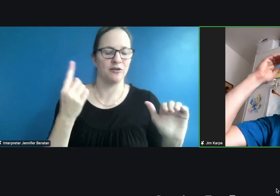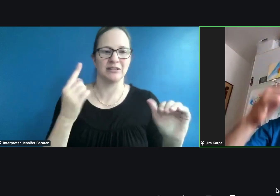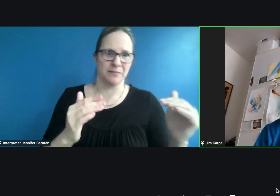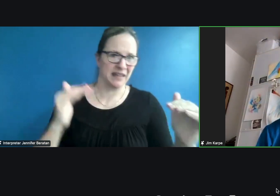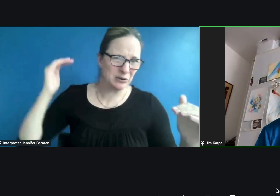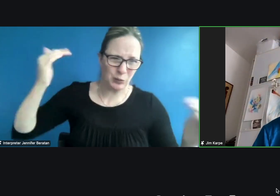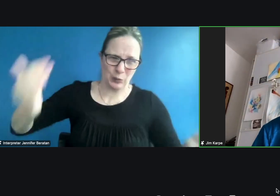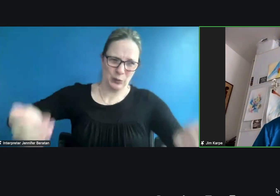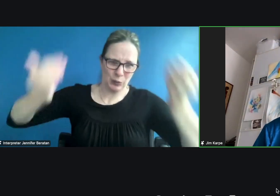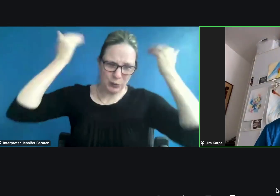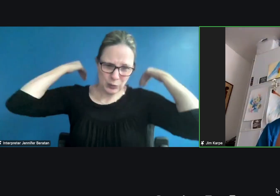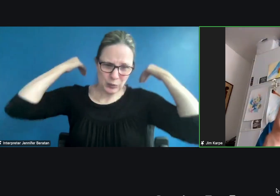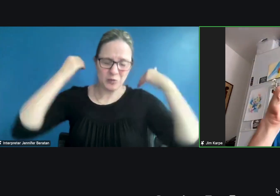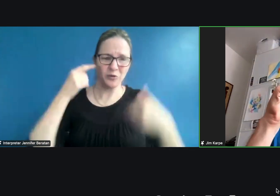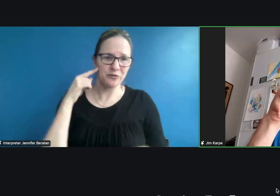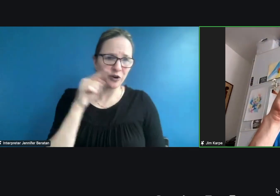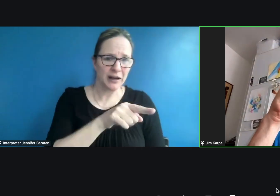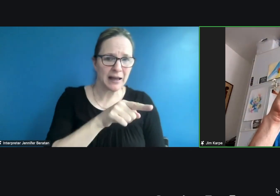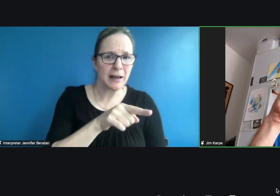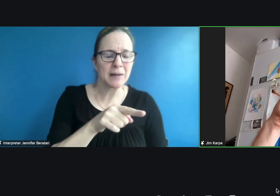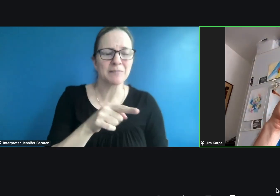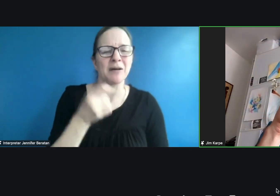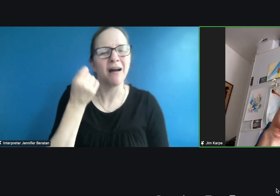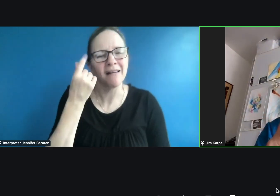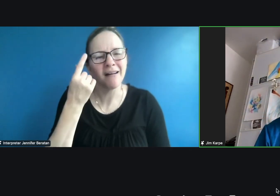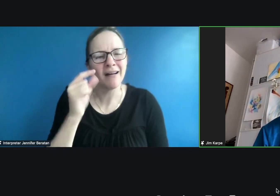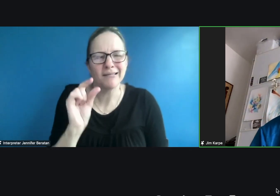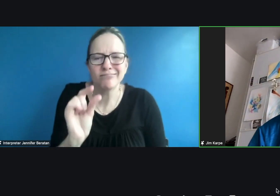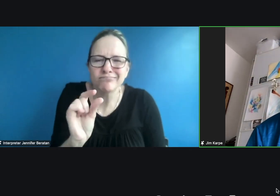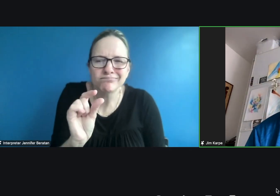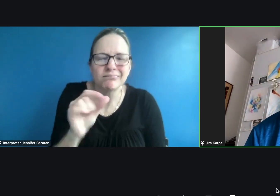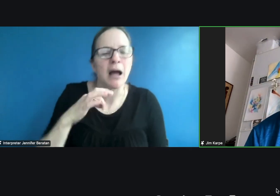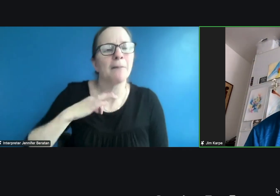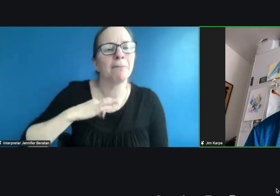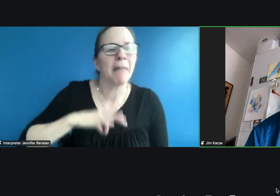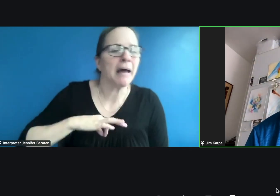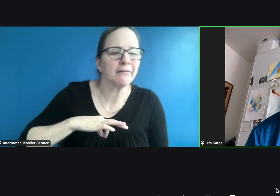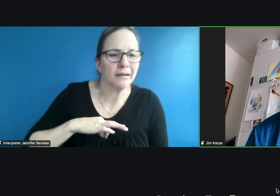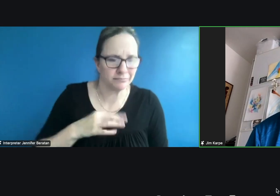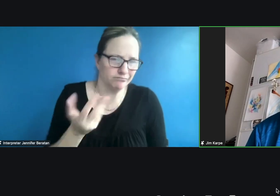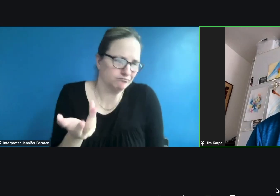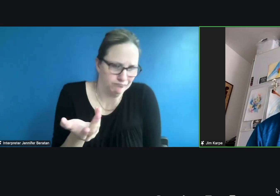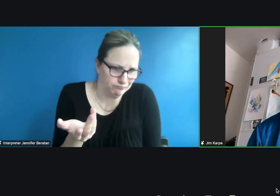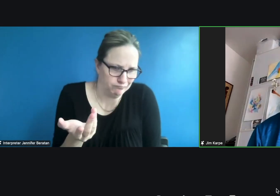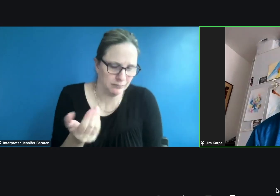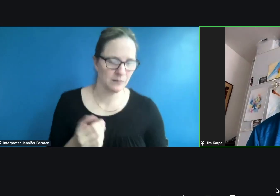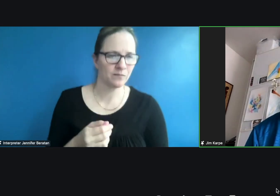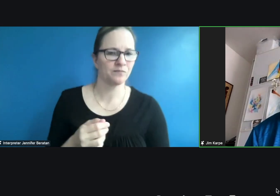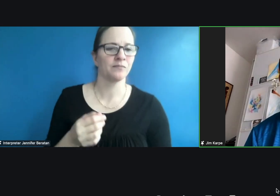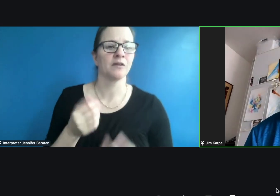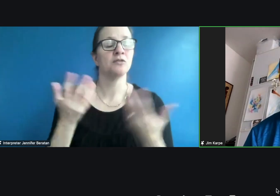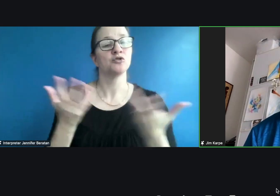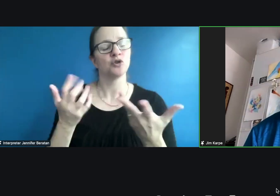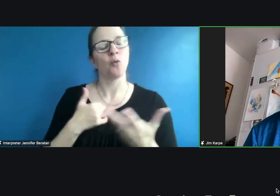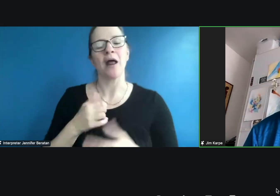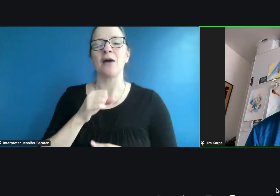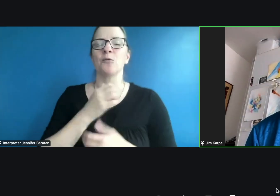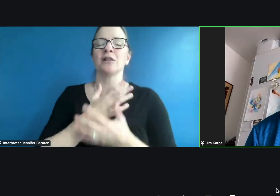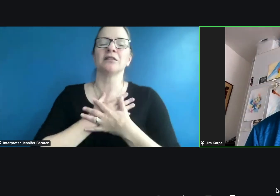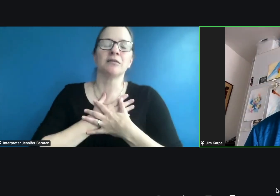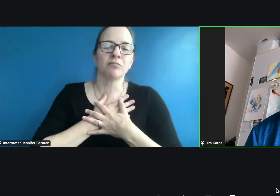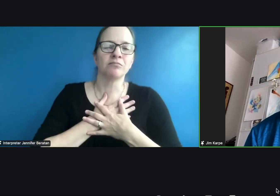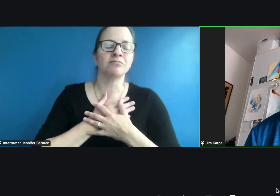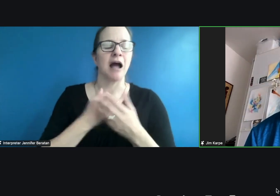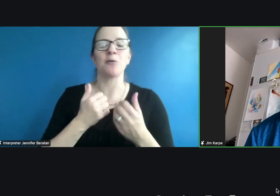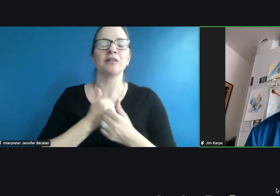way over his head. He got only a tiny amount of the benefit of the class. And what I would love is